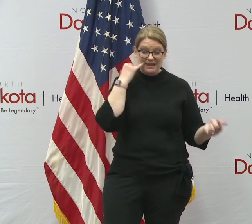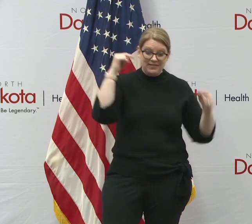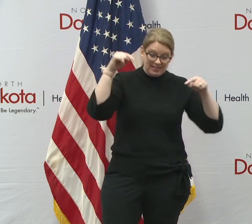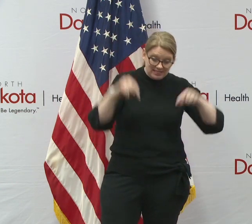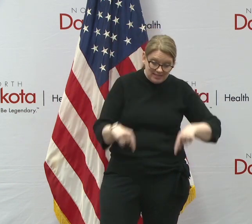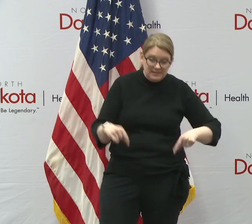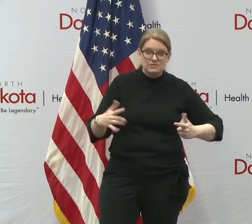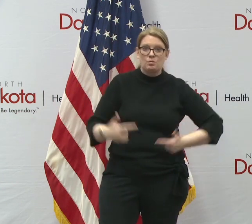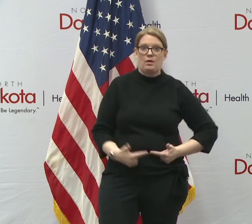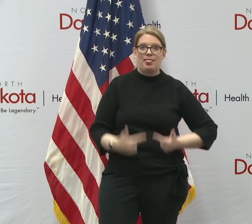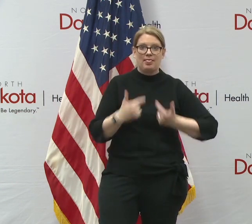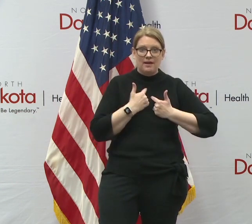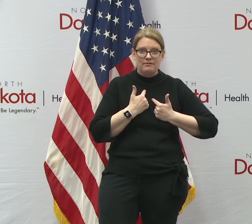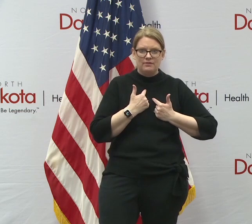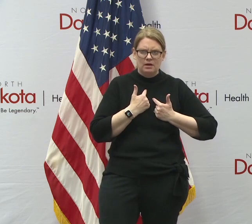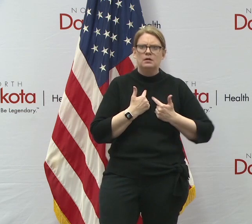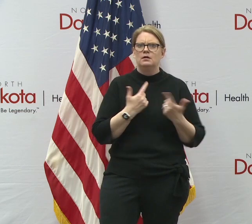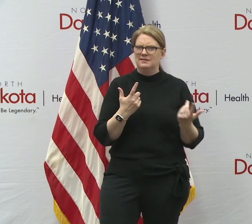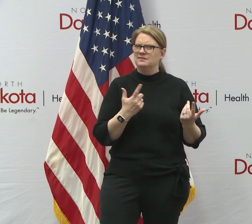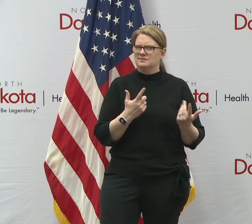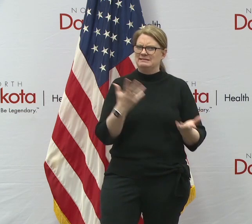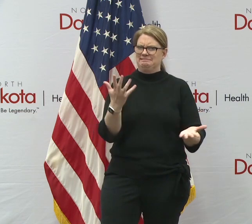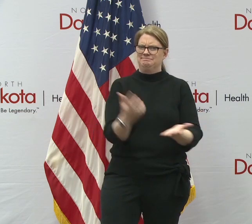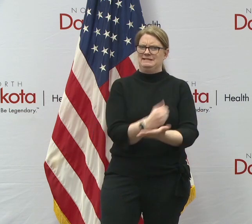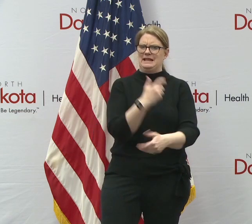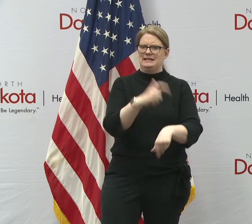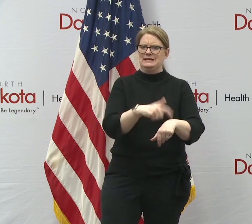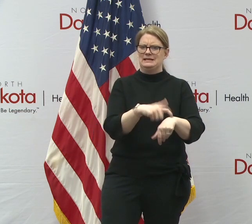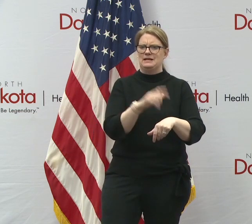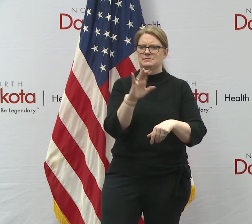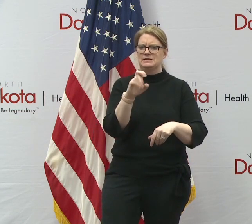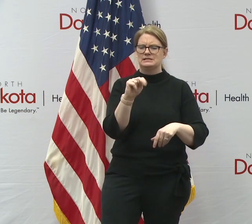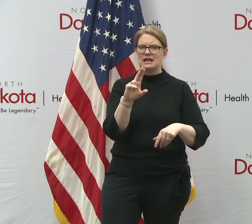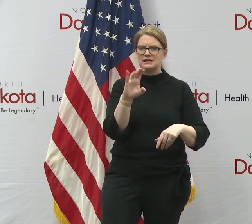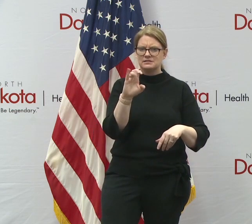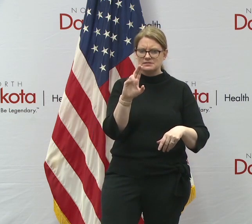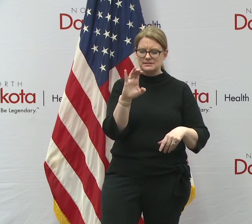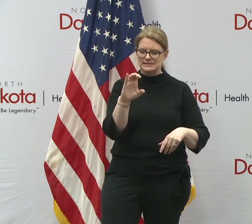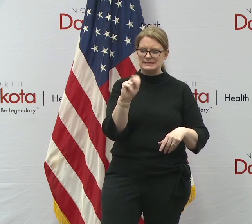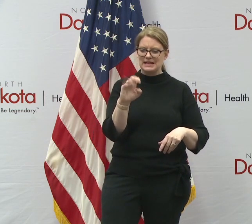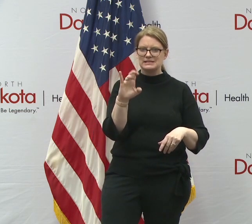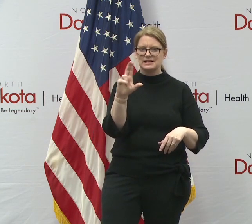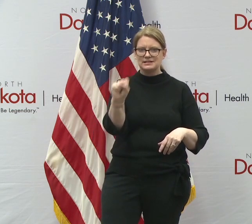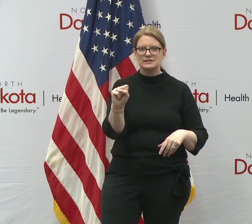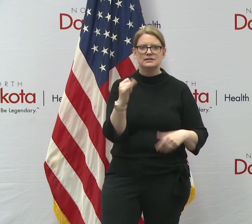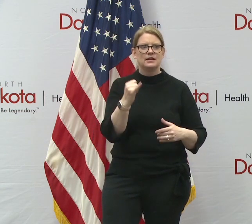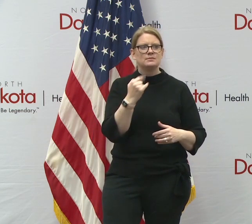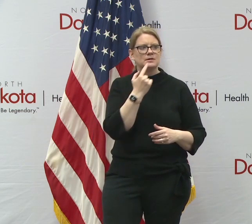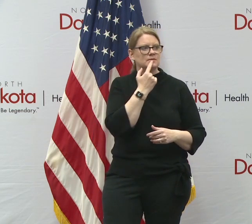live, please take the time to do the census. Now I'm going to try to lip read.